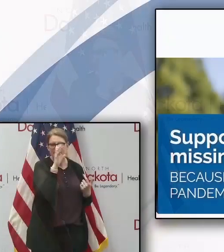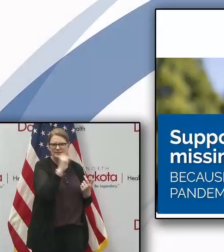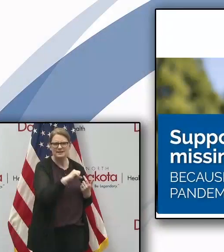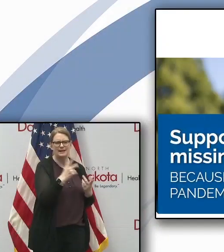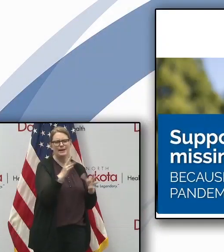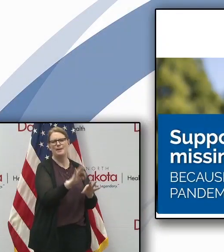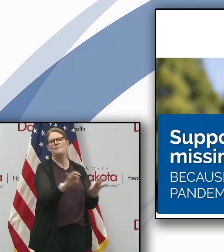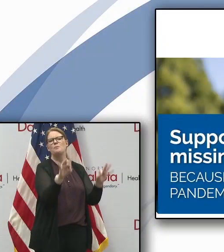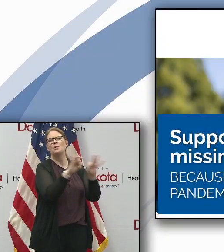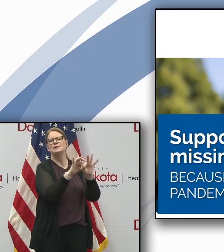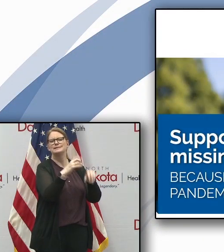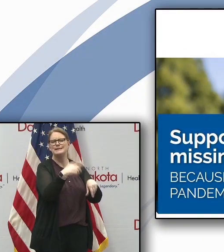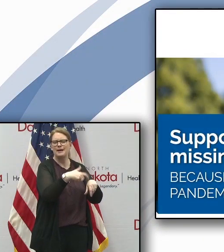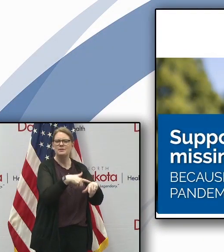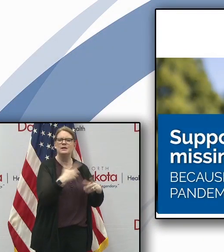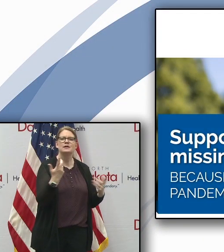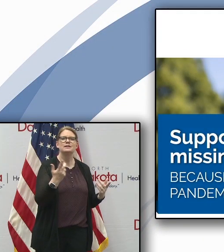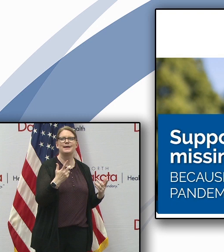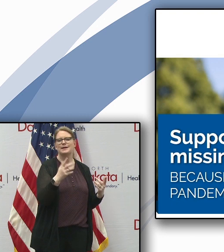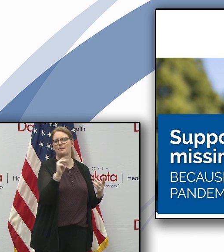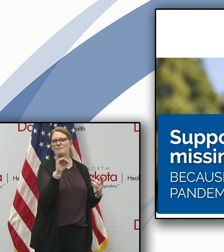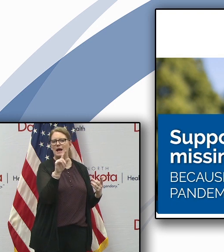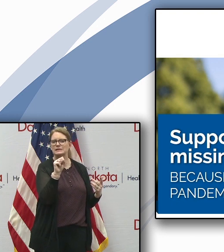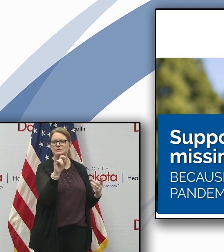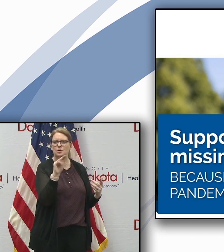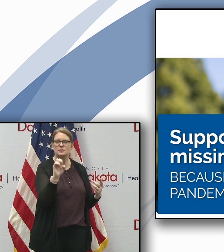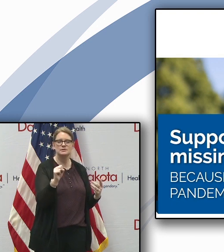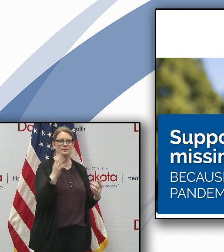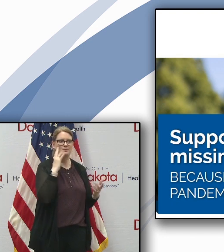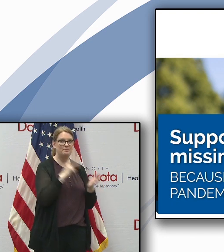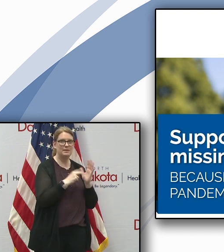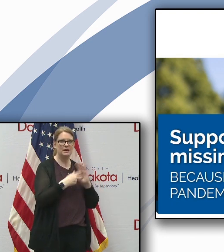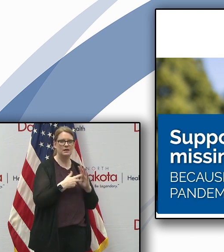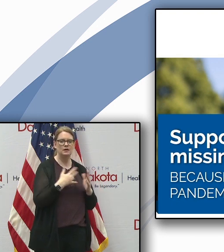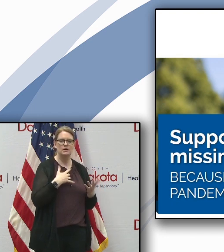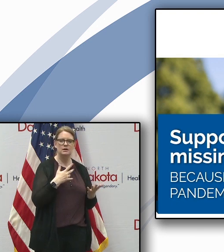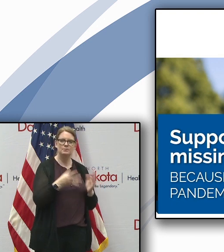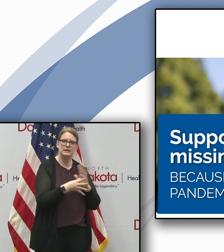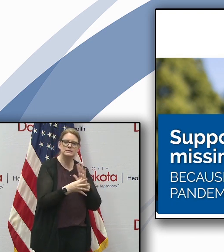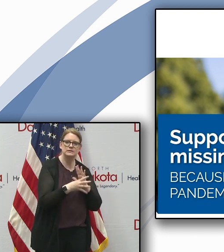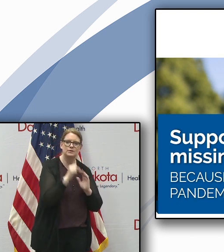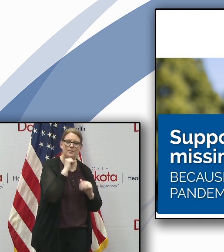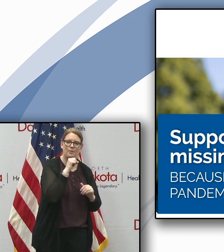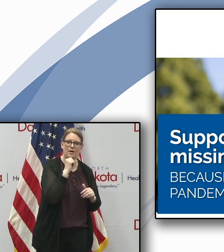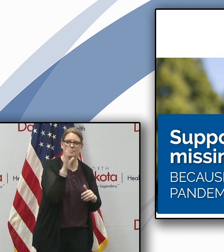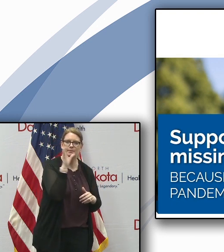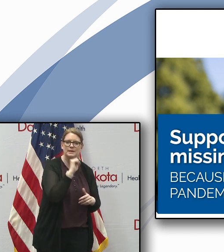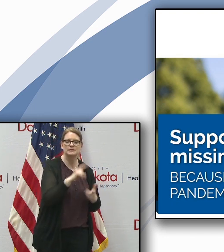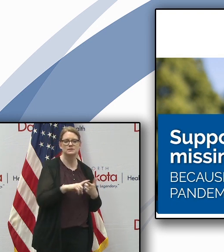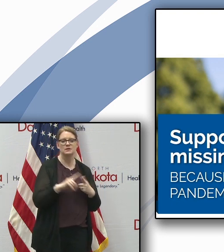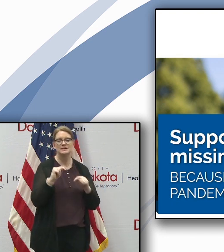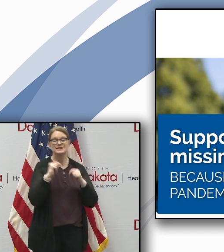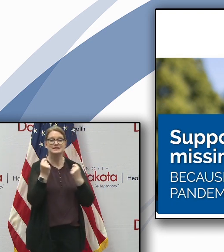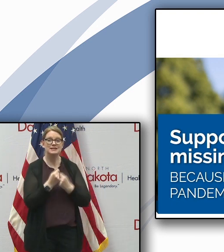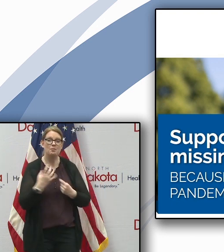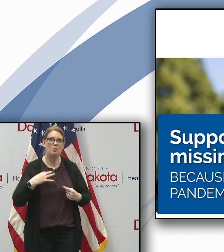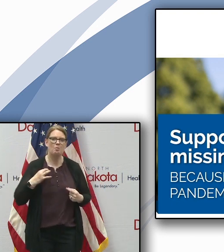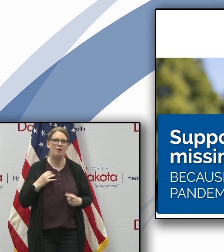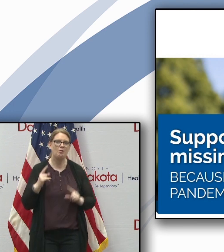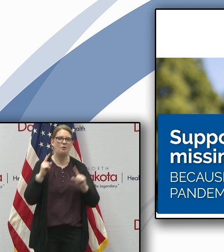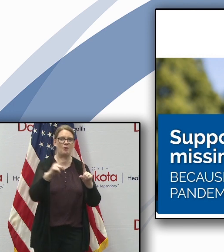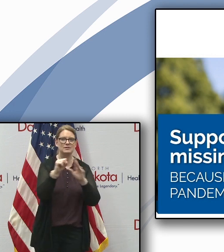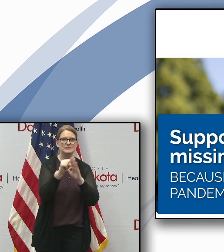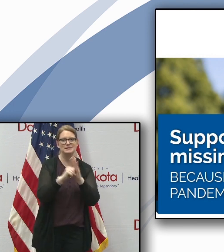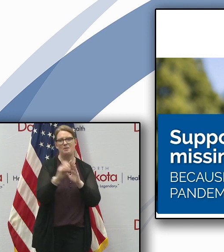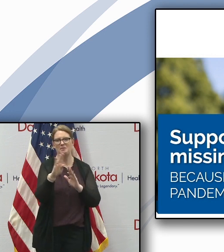is hey, I'm going to miss my senior prom. Hey, our team qualified to go to the state Class B and we didn't get to play a